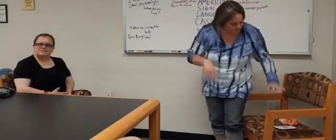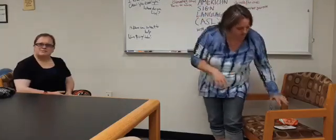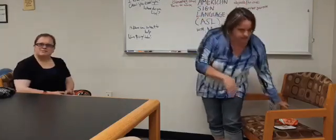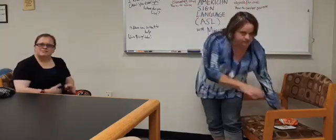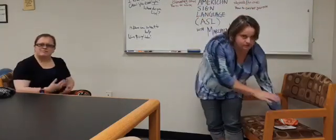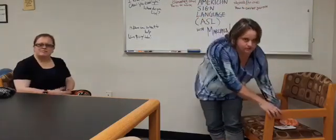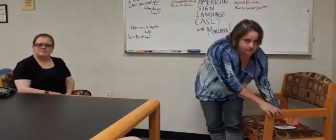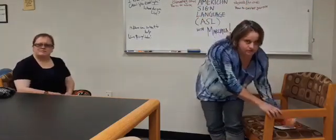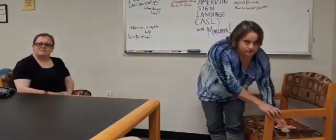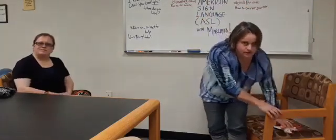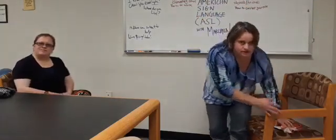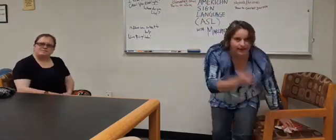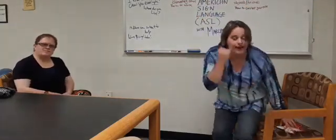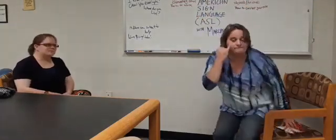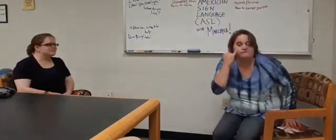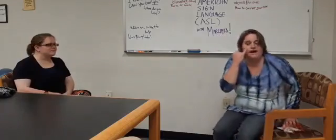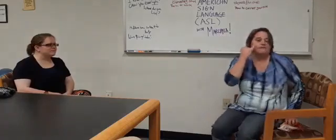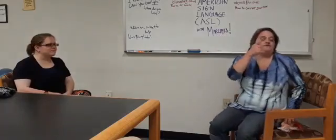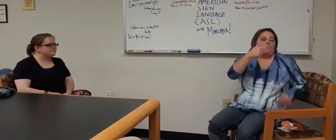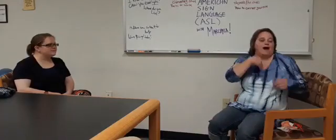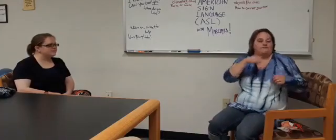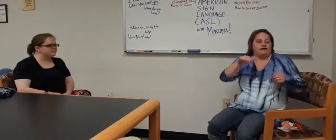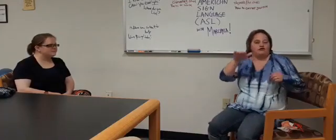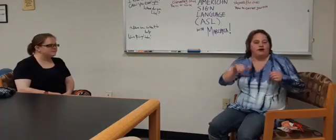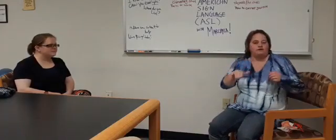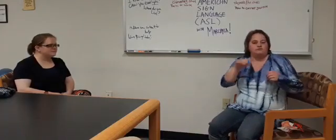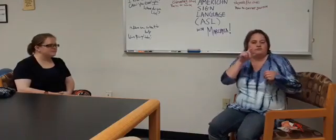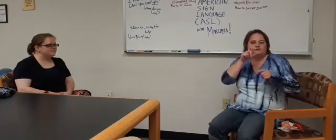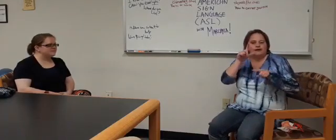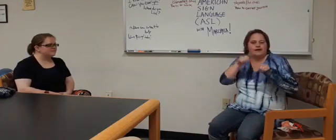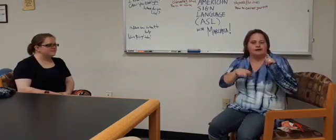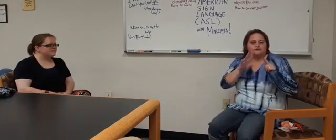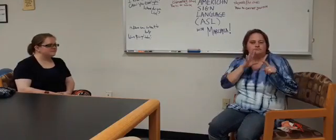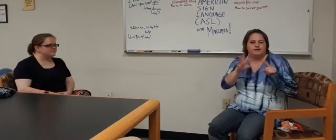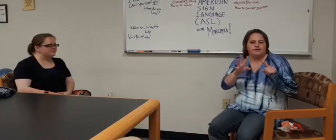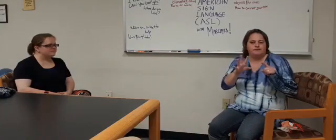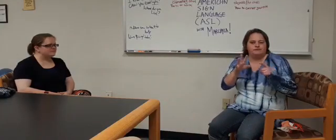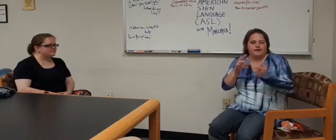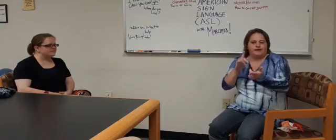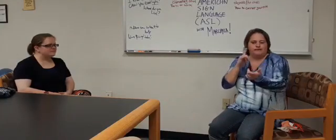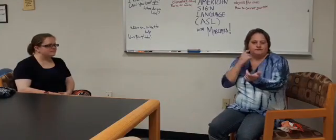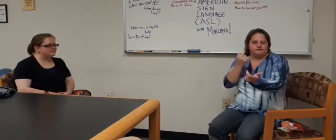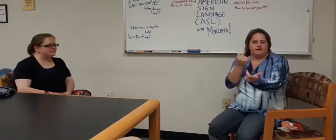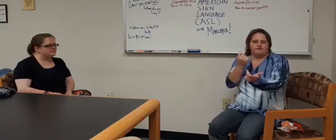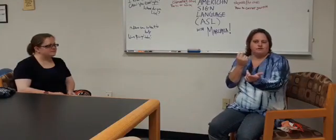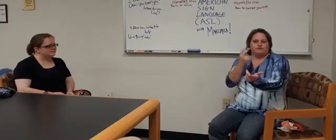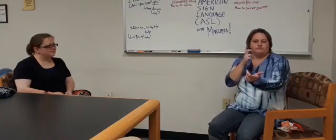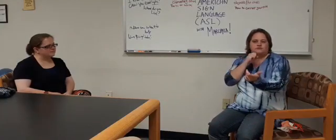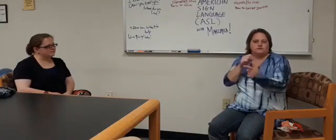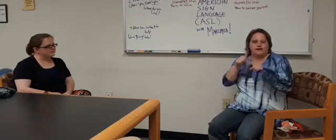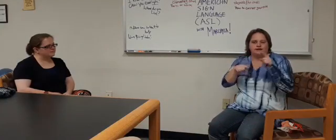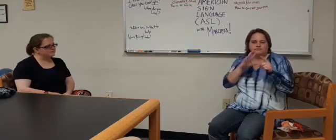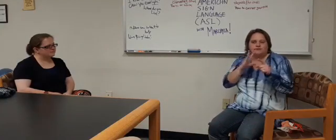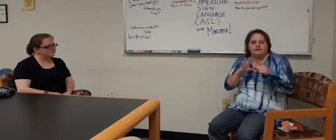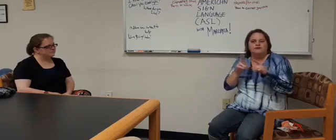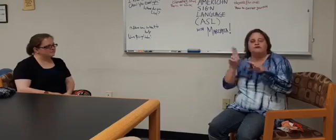different. Like if you have a child who cannot speak, like if level 12 or cannot speak, they use